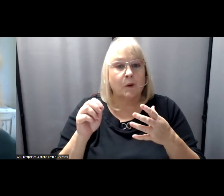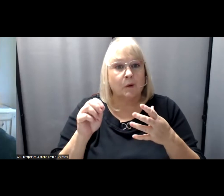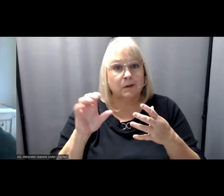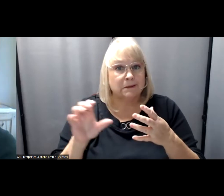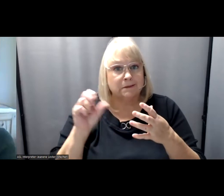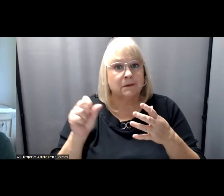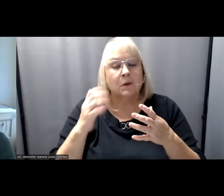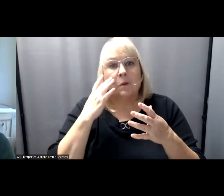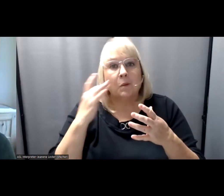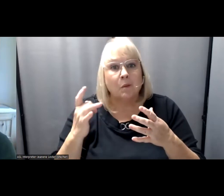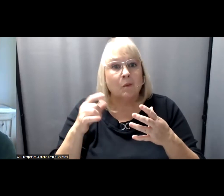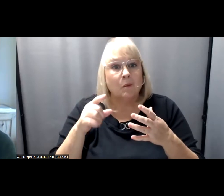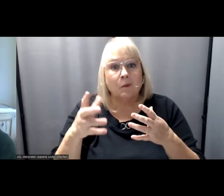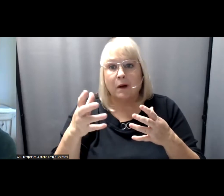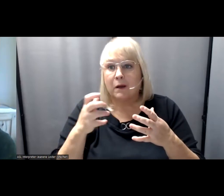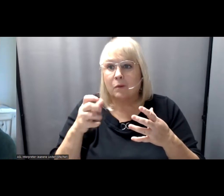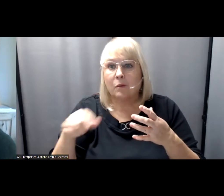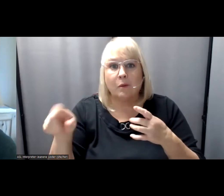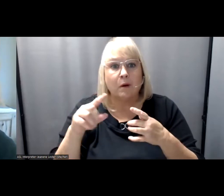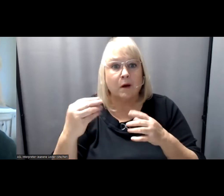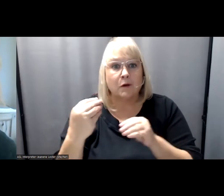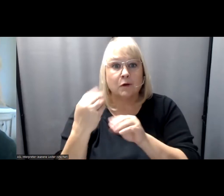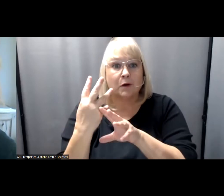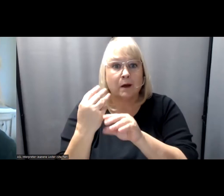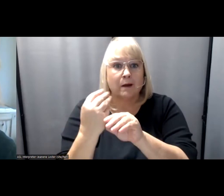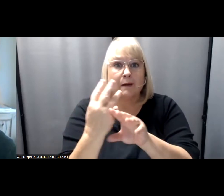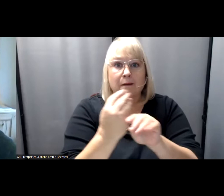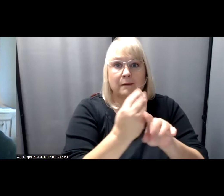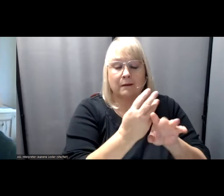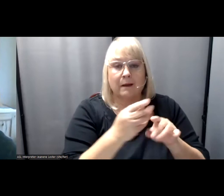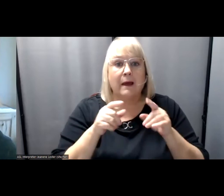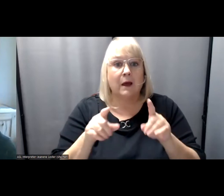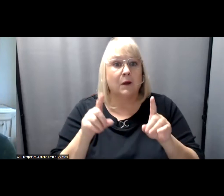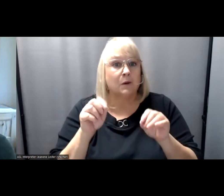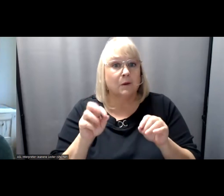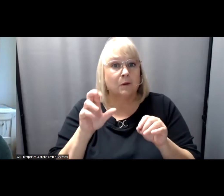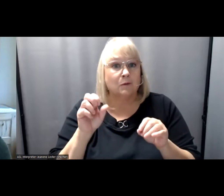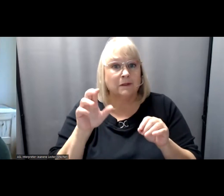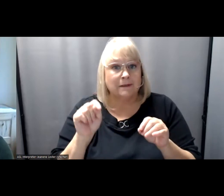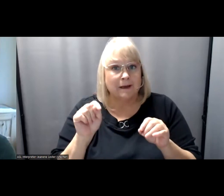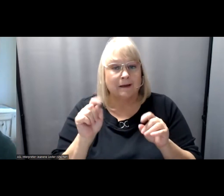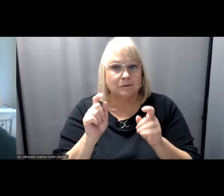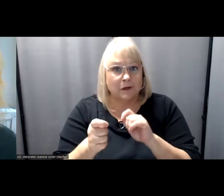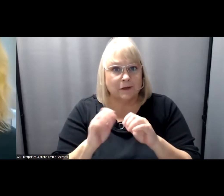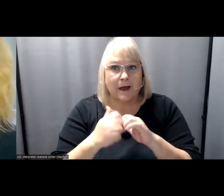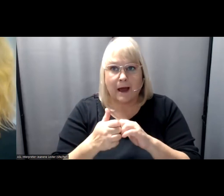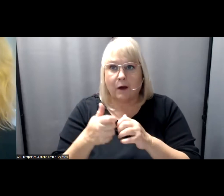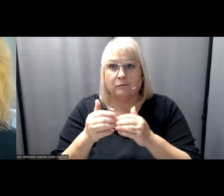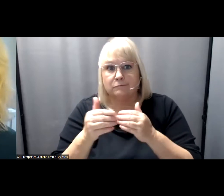their cameras back on as you are doing these resets of how we do business together online, yeah, going